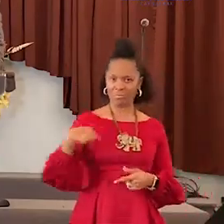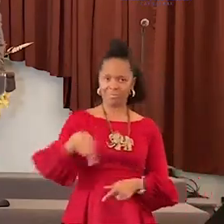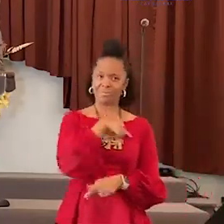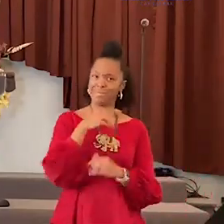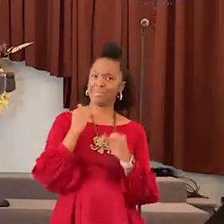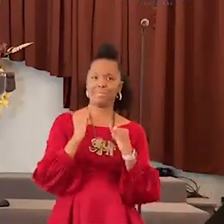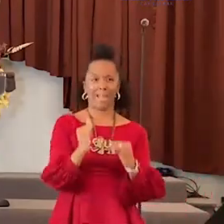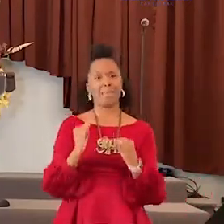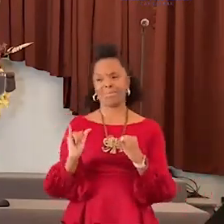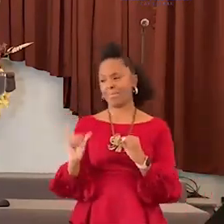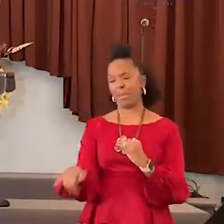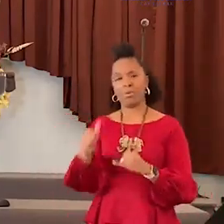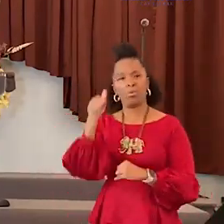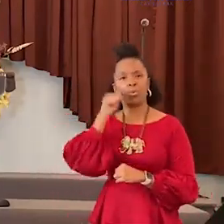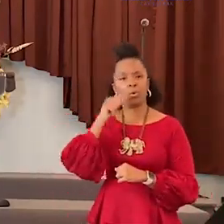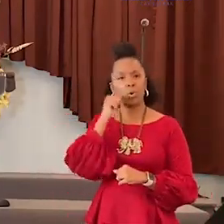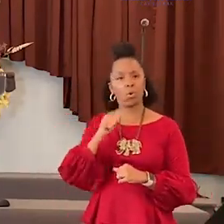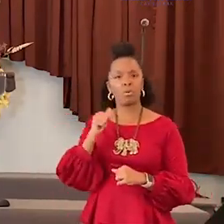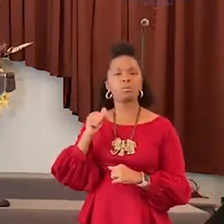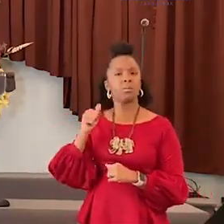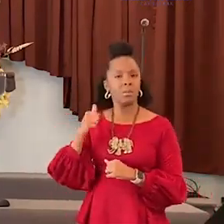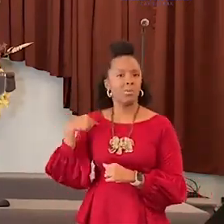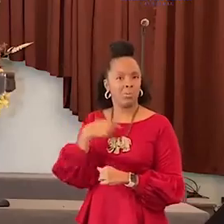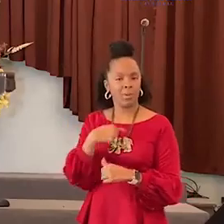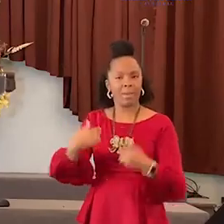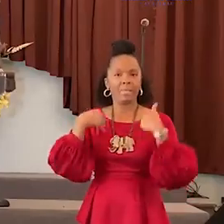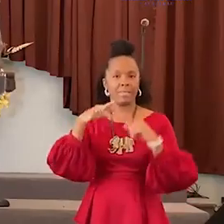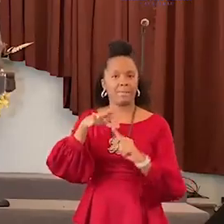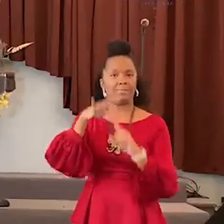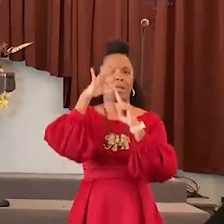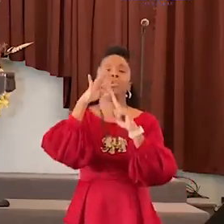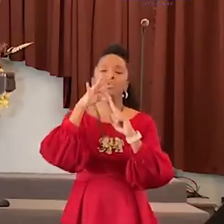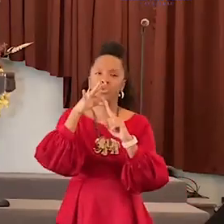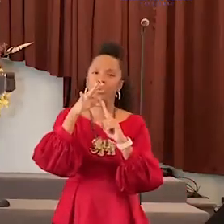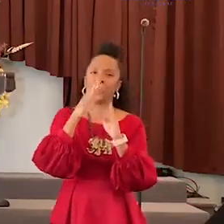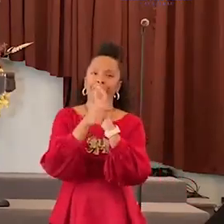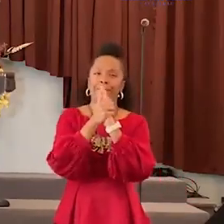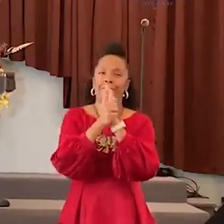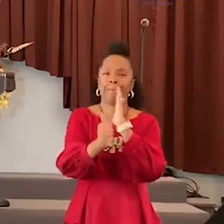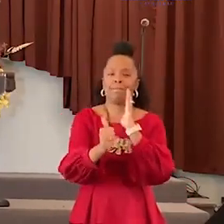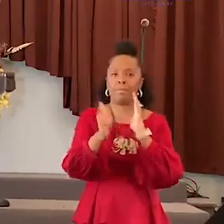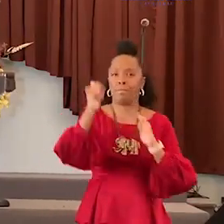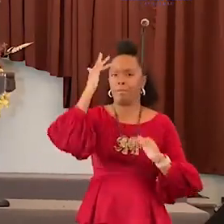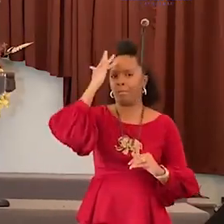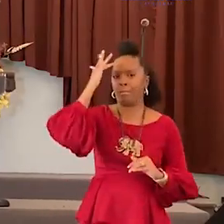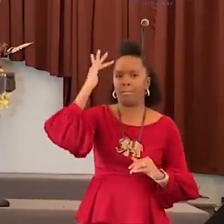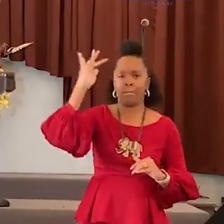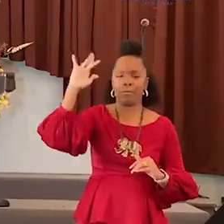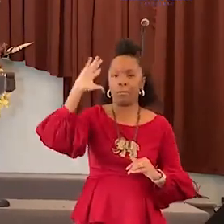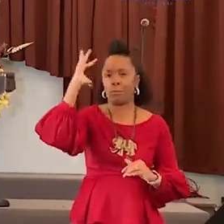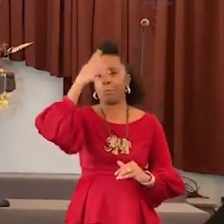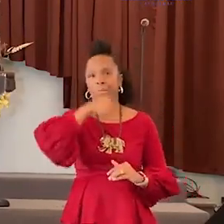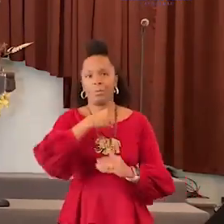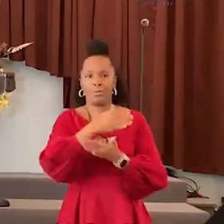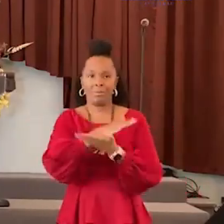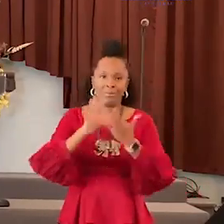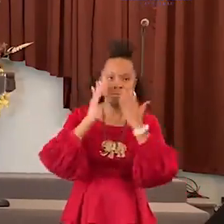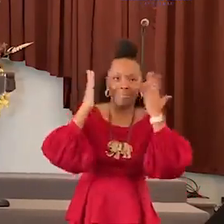given special talents, was given special abilities to be clever and beautiful and kind. But one